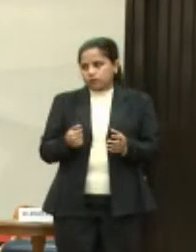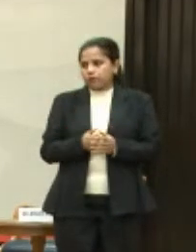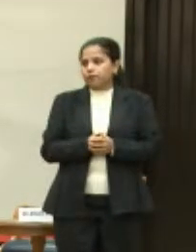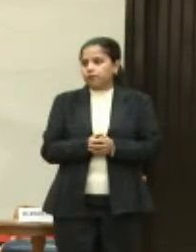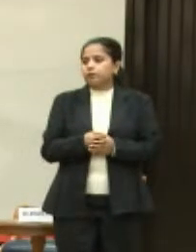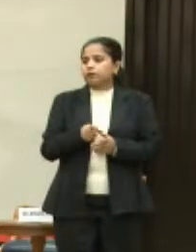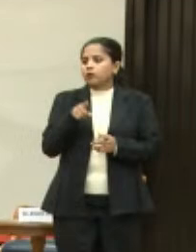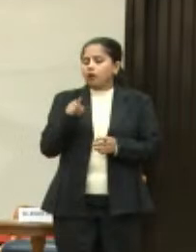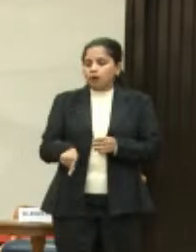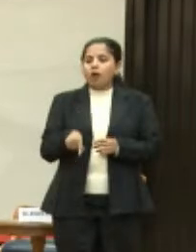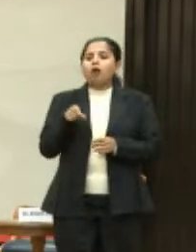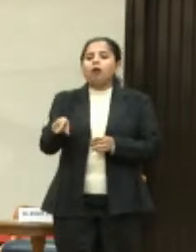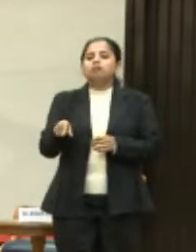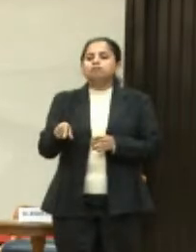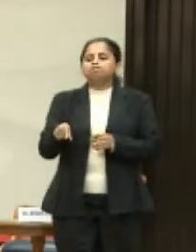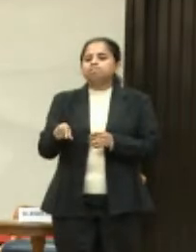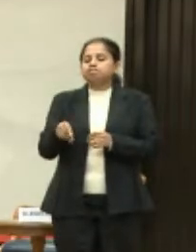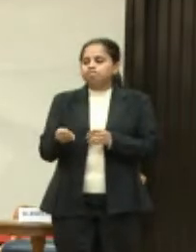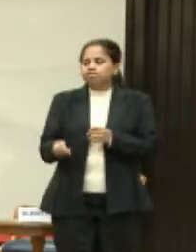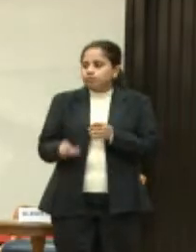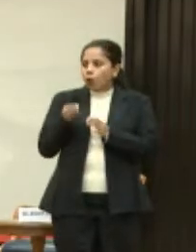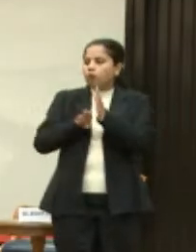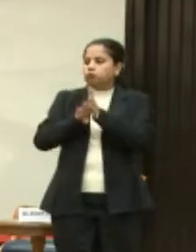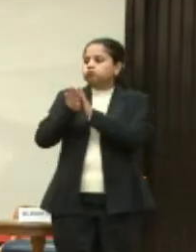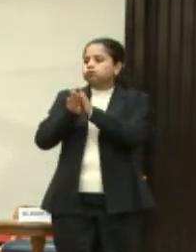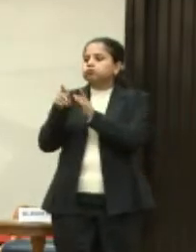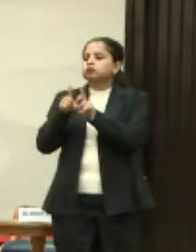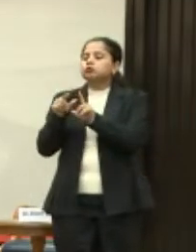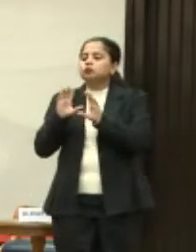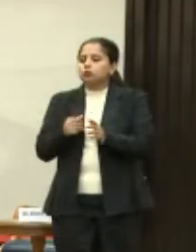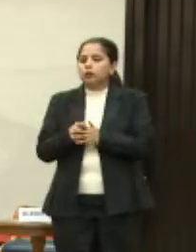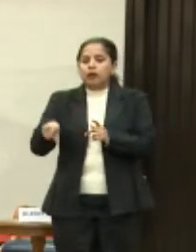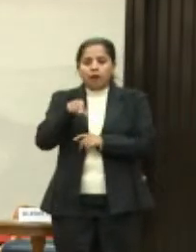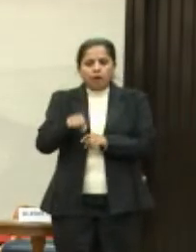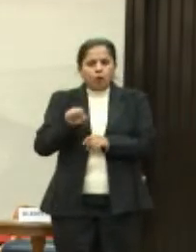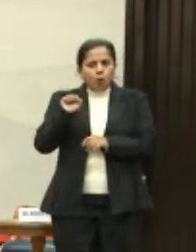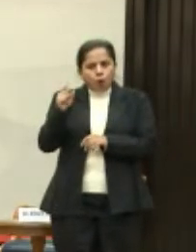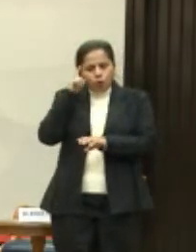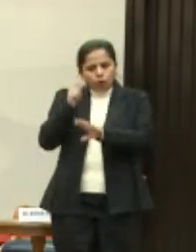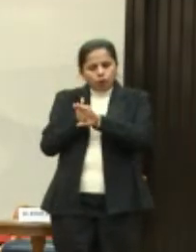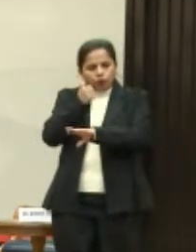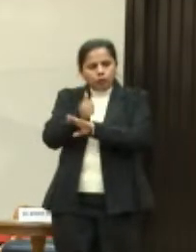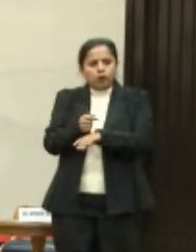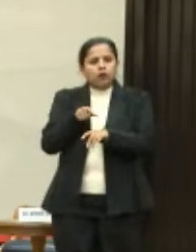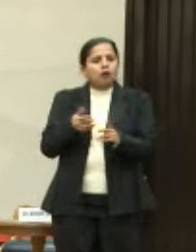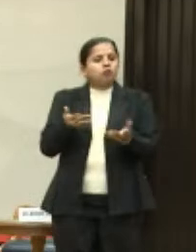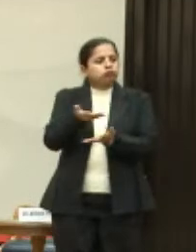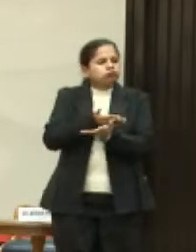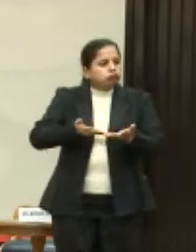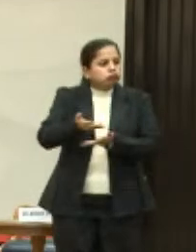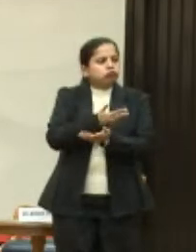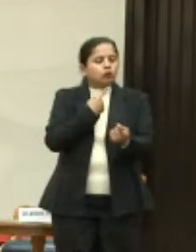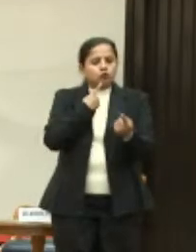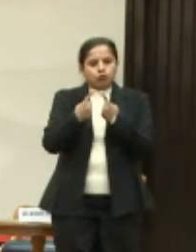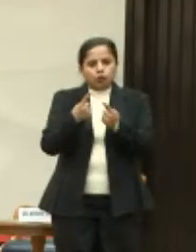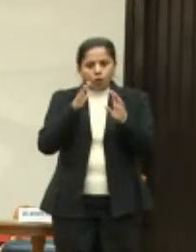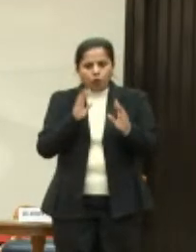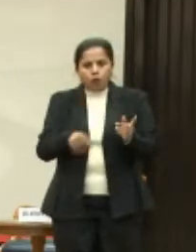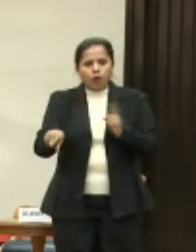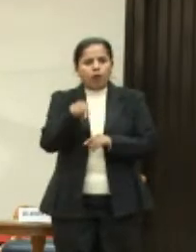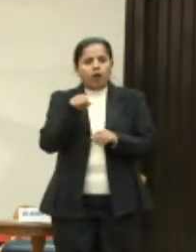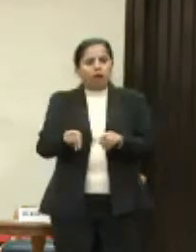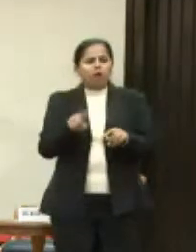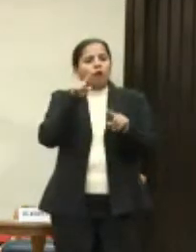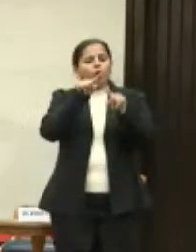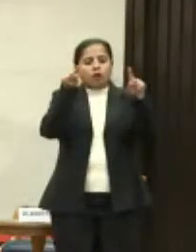are doing exactly that. They're setting the discourse, they're setting the template